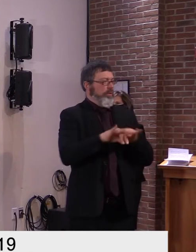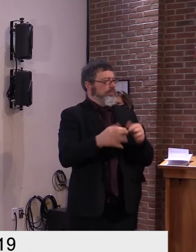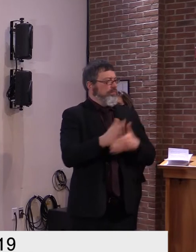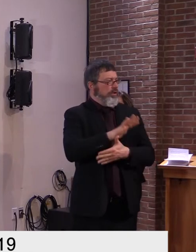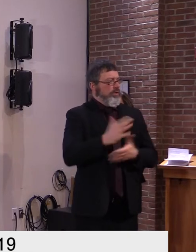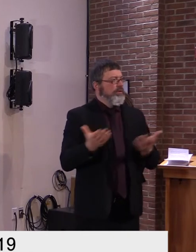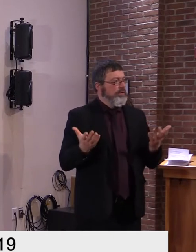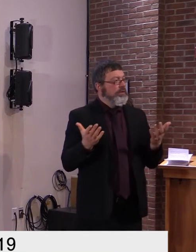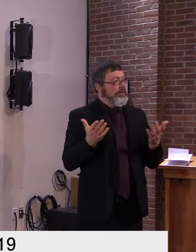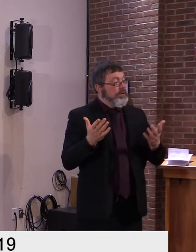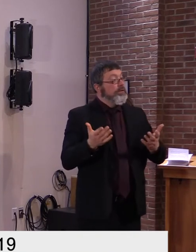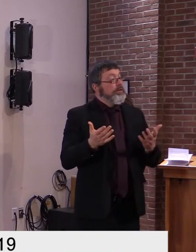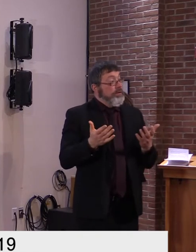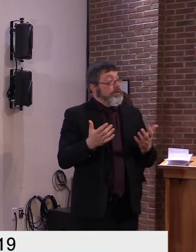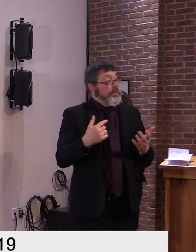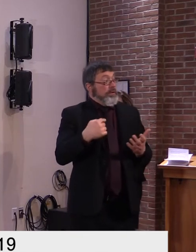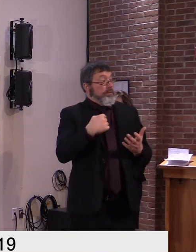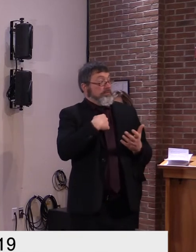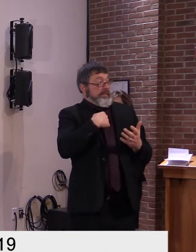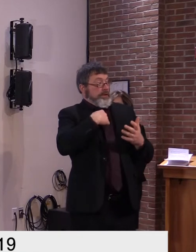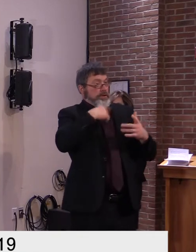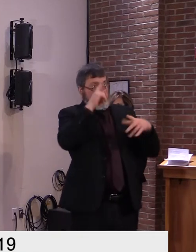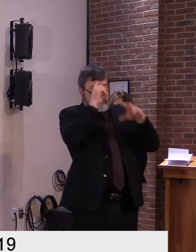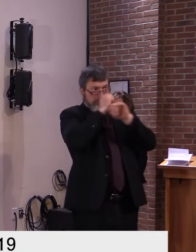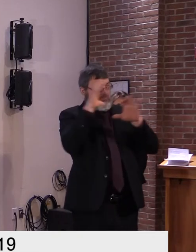and applied it fairly across 50 states.